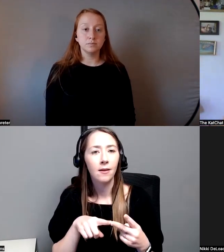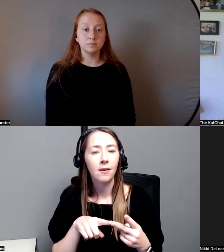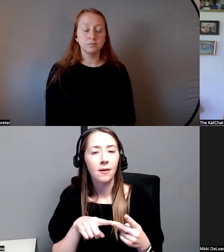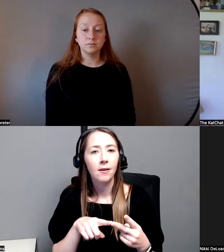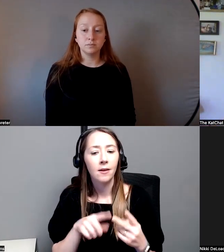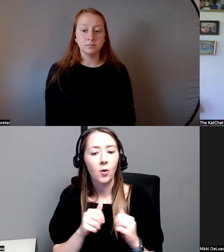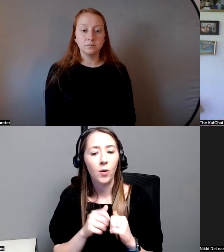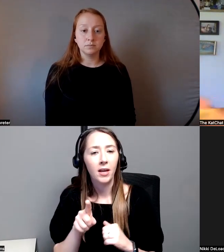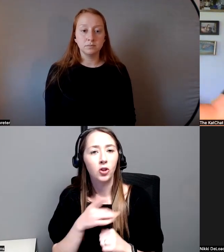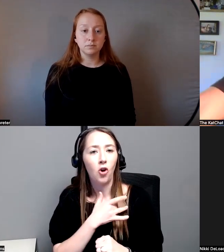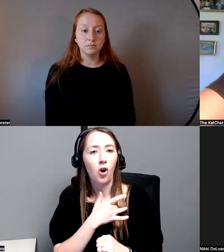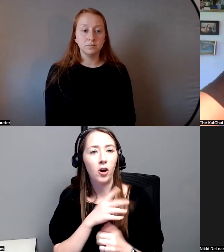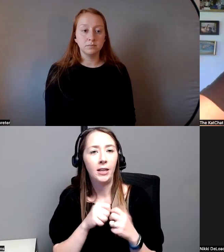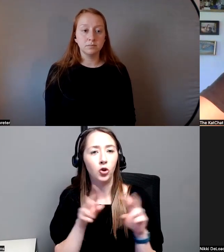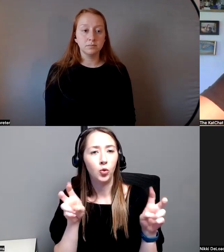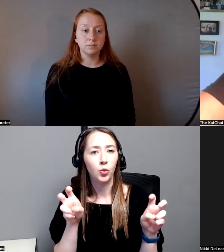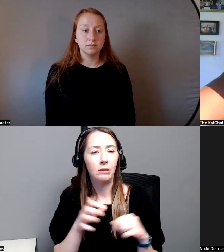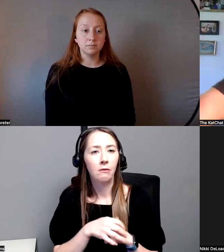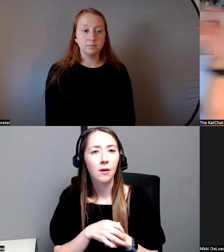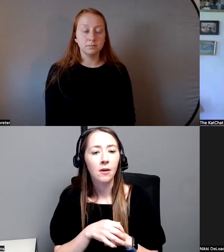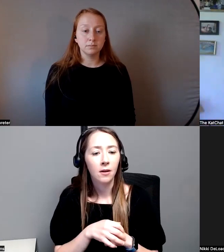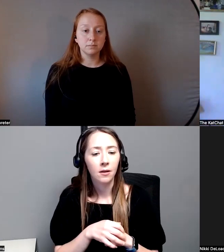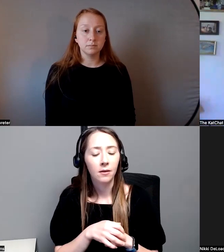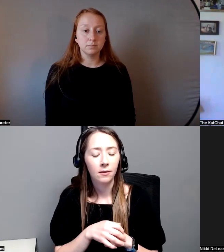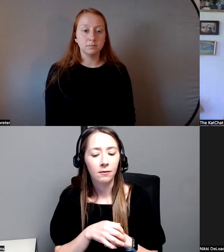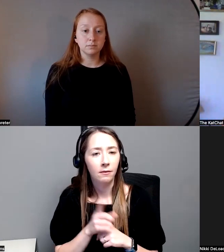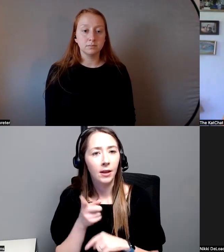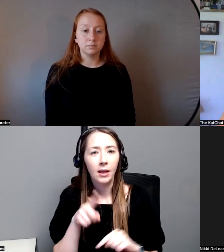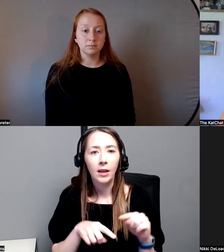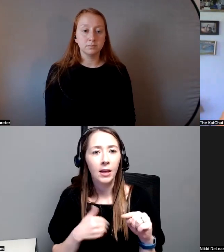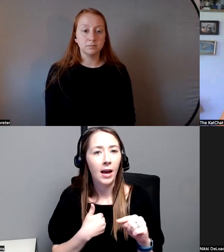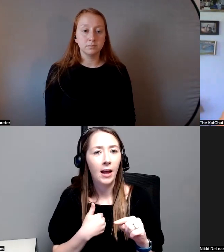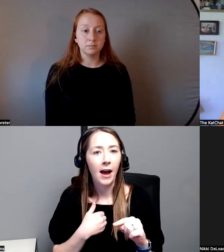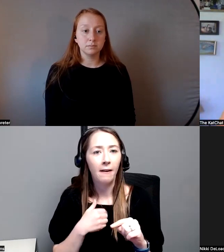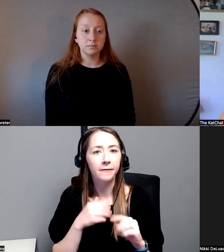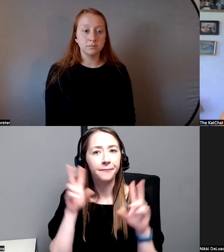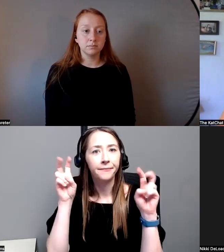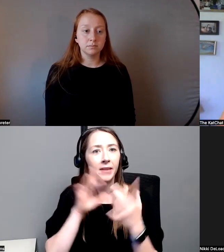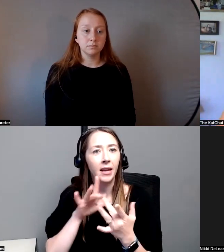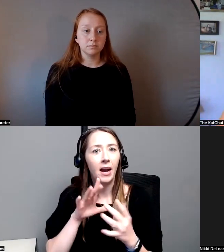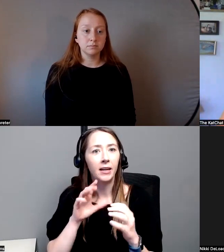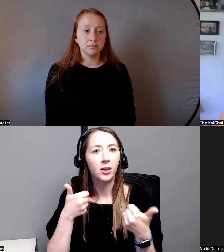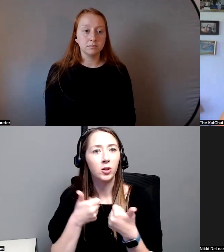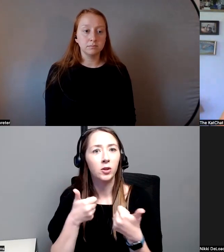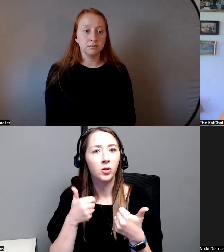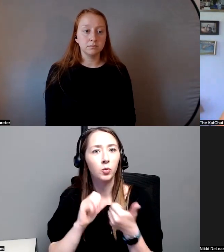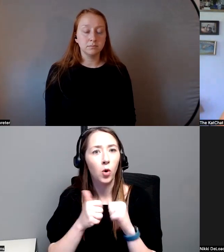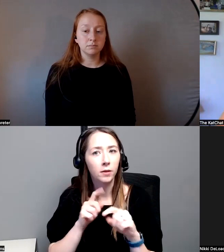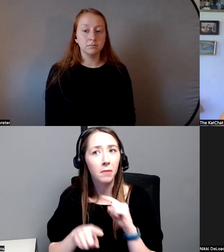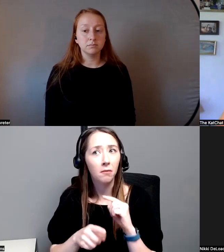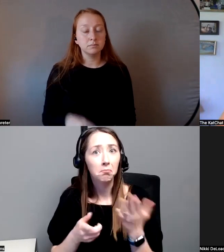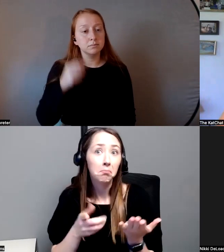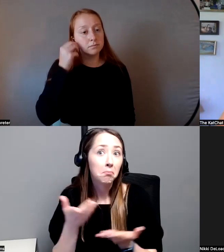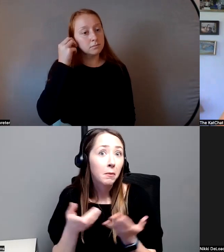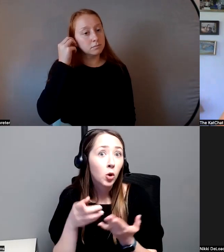With his heart stuff, it's like, he can't have contact sports, but it's like, okay, you might not be able to play contact sports, but